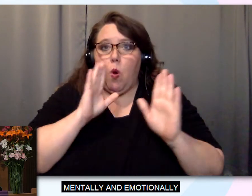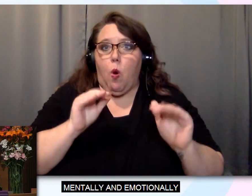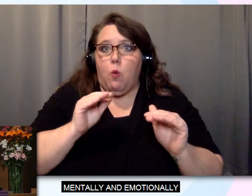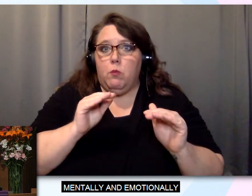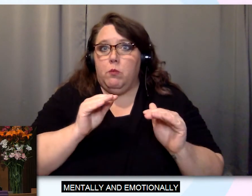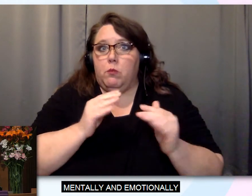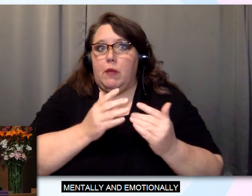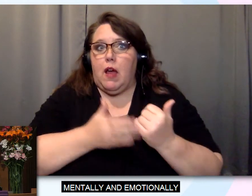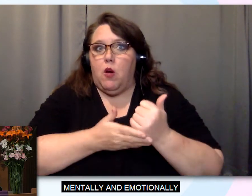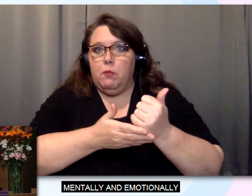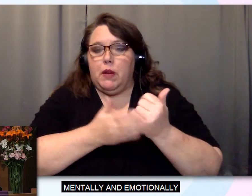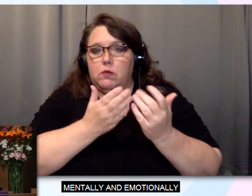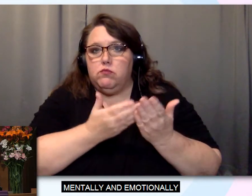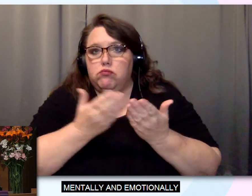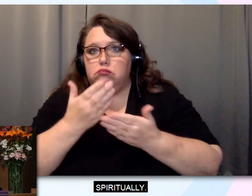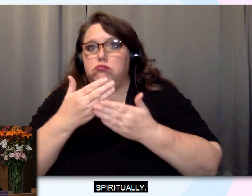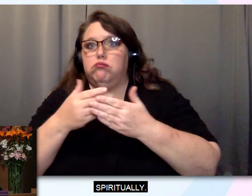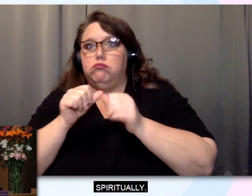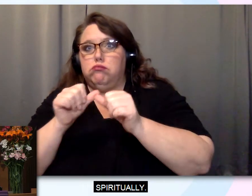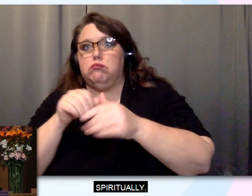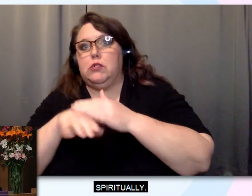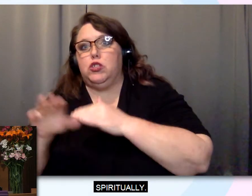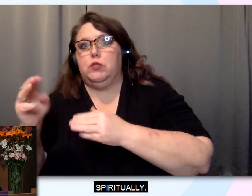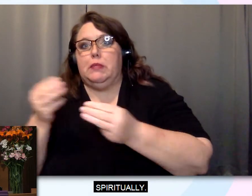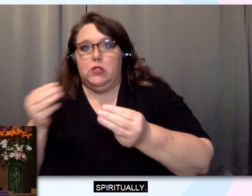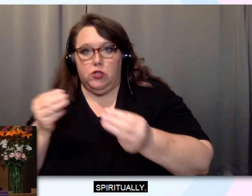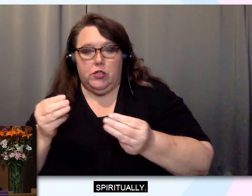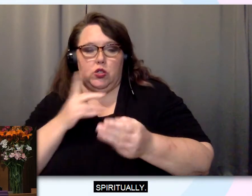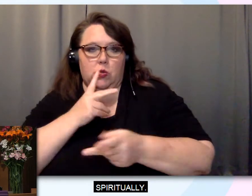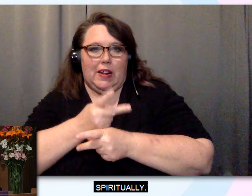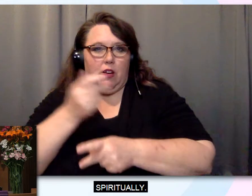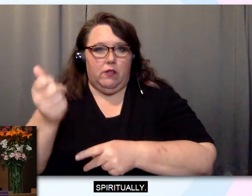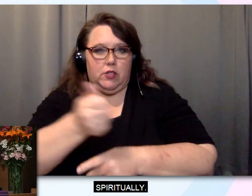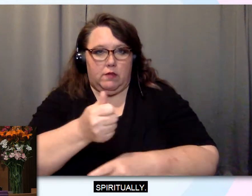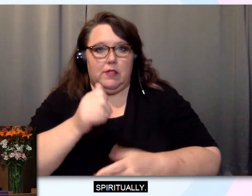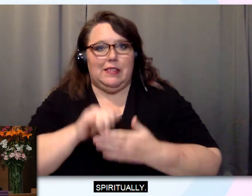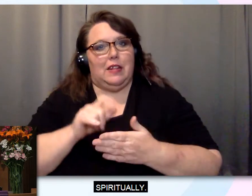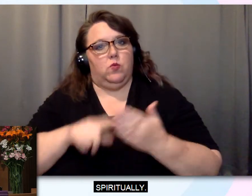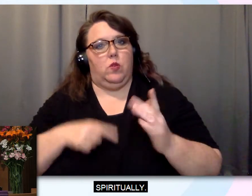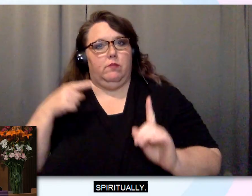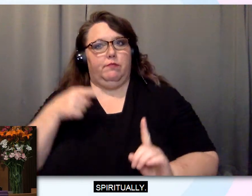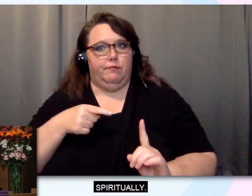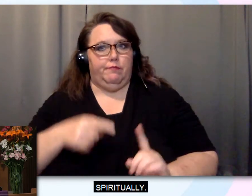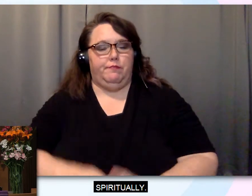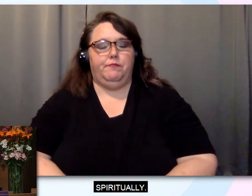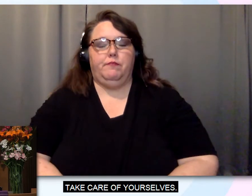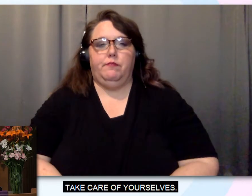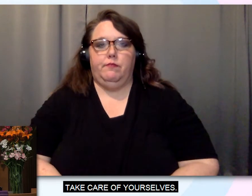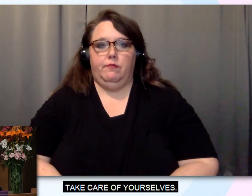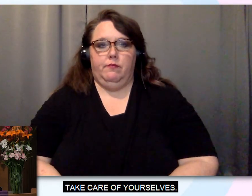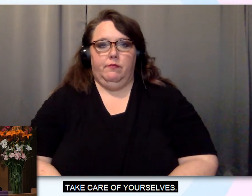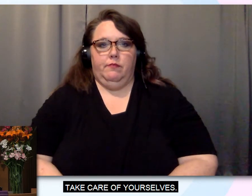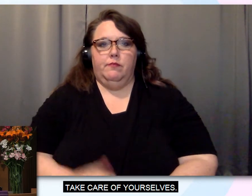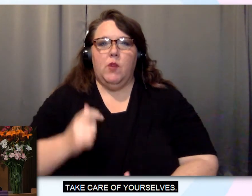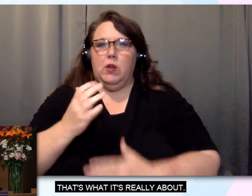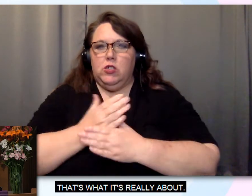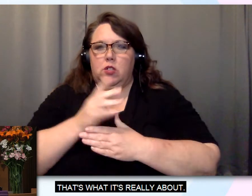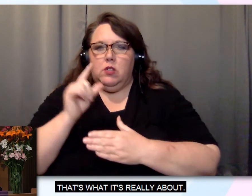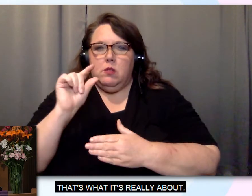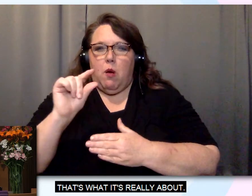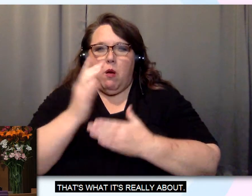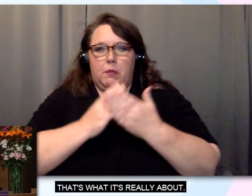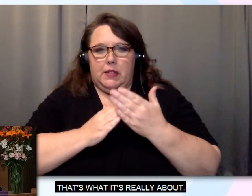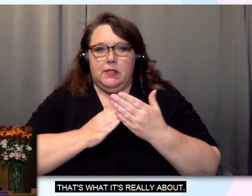their internship and hopefully things to carry through into ministry. So that take care of yourselves. That's really what it's about. So I want to